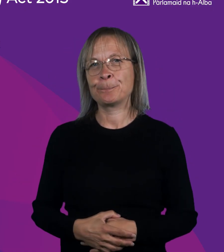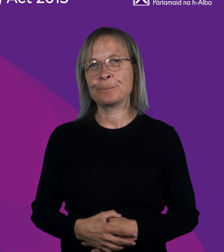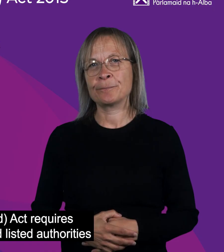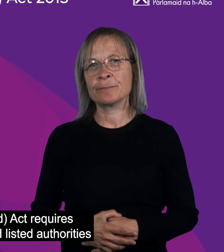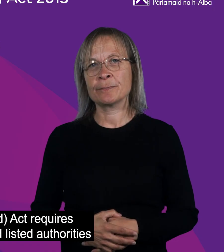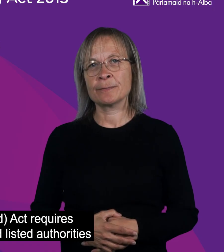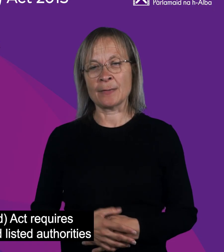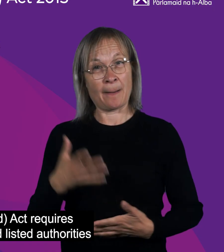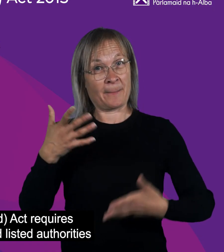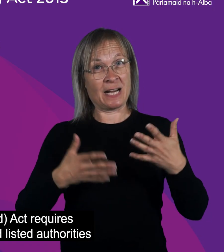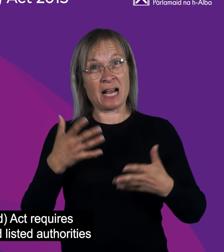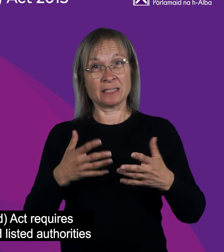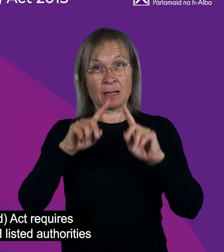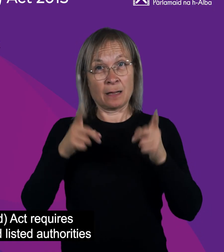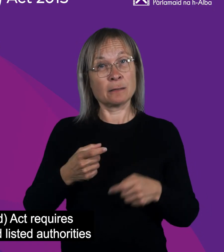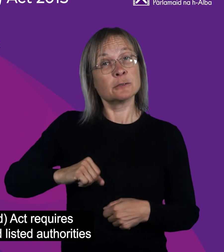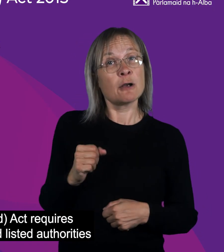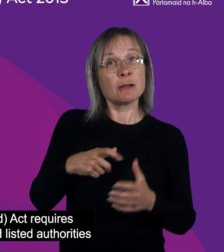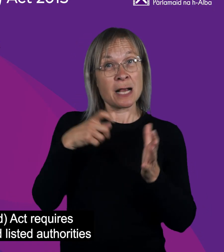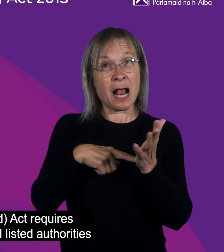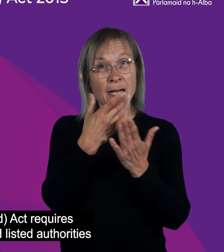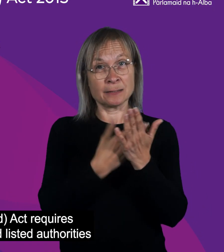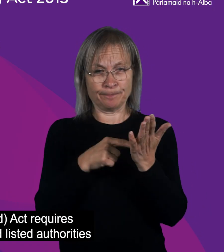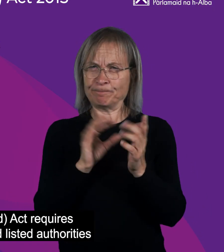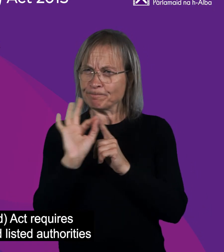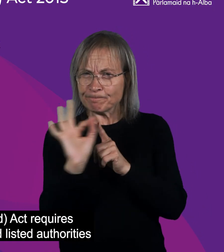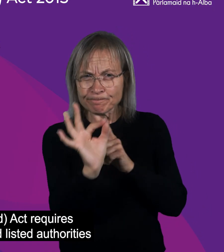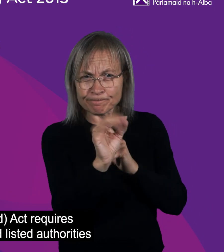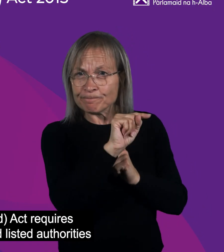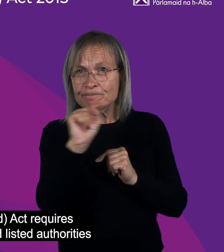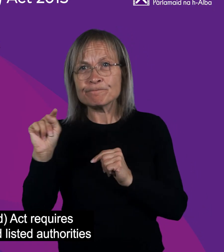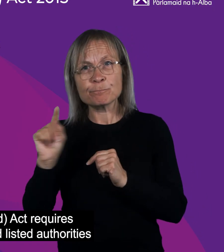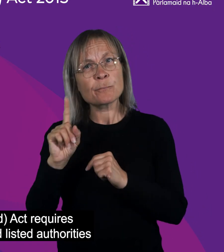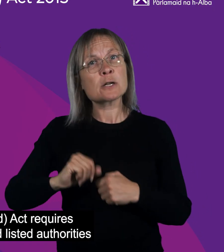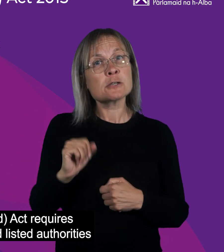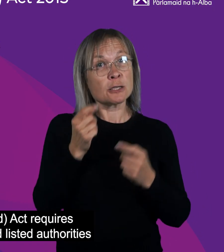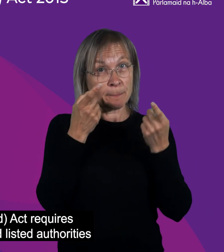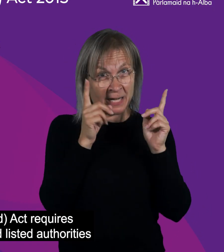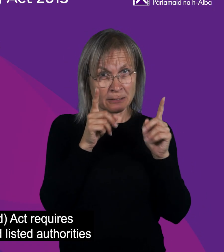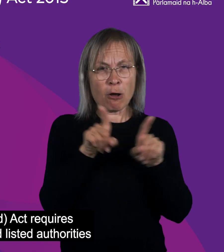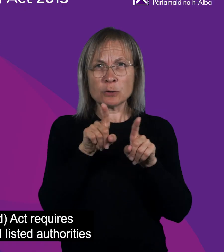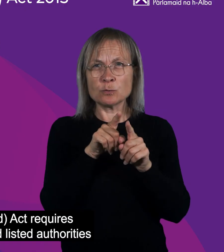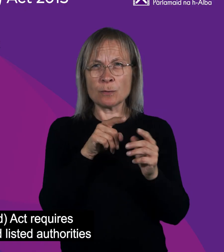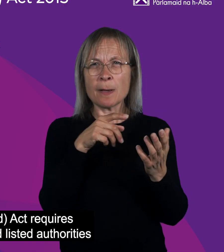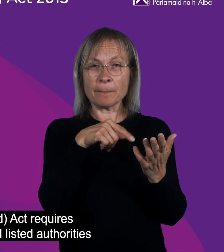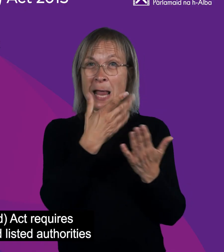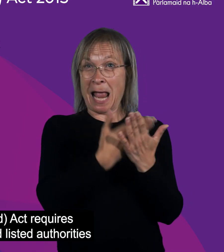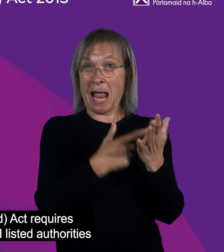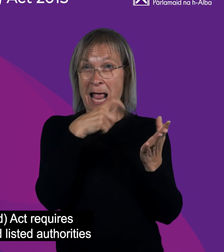The BSL Scotland Act requires Scottish ministers and listed authorities, for example, councils, health boards,